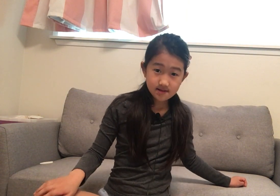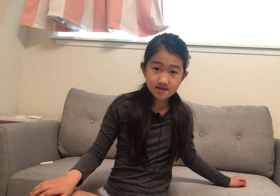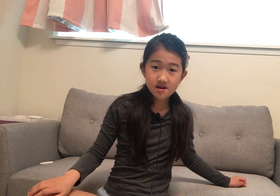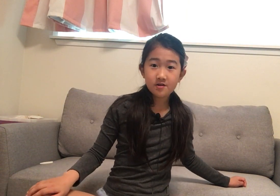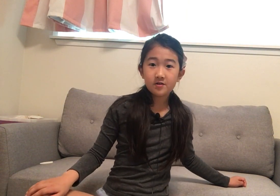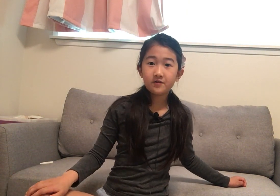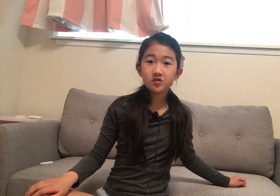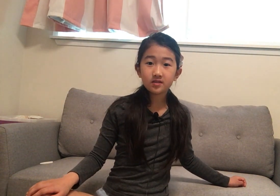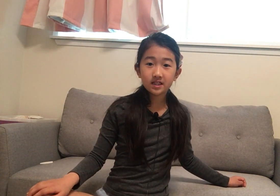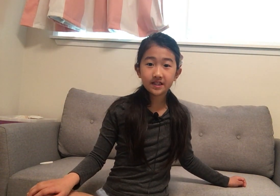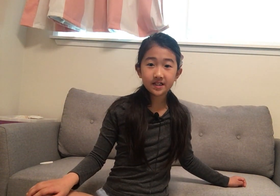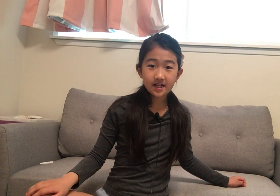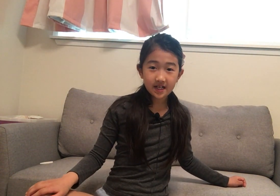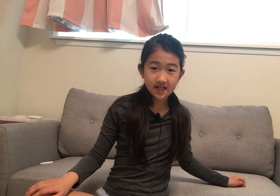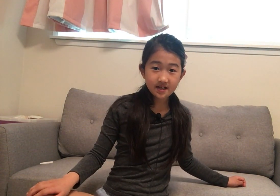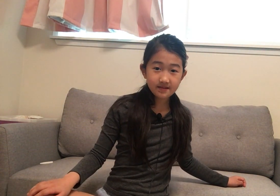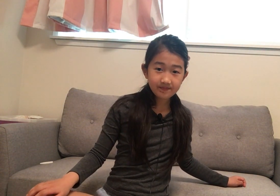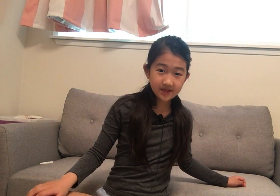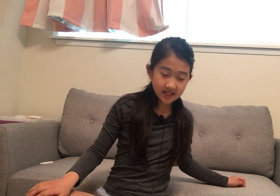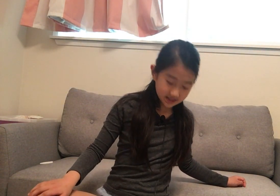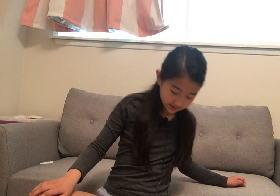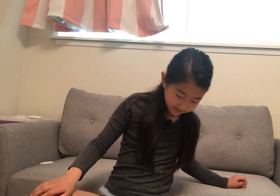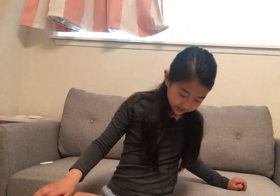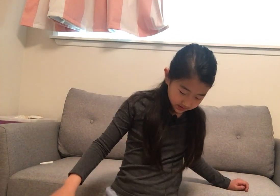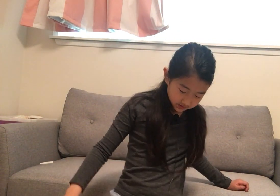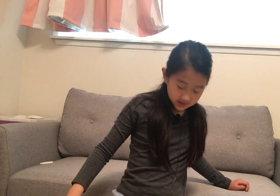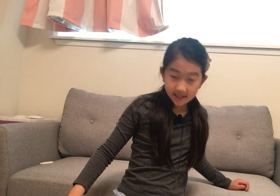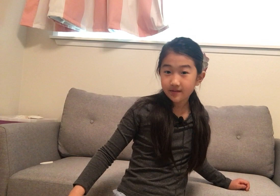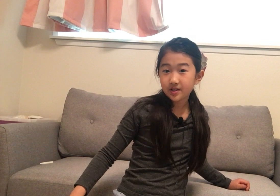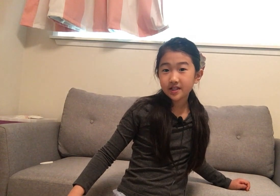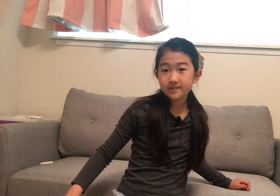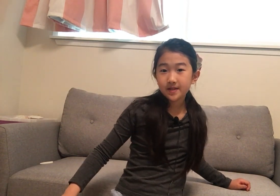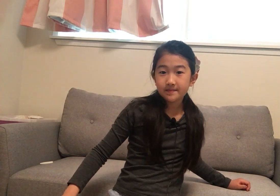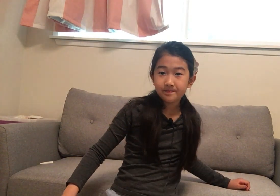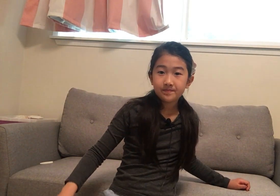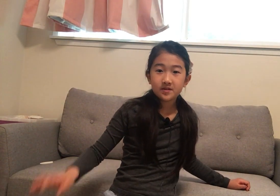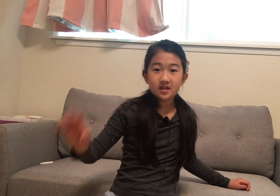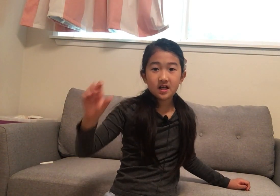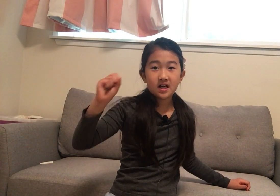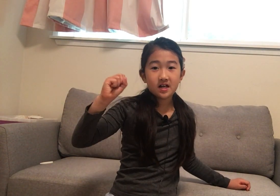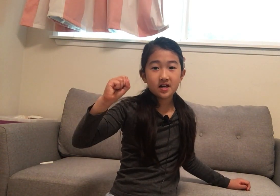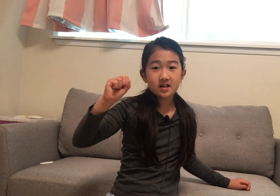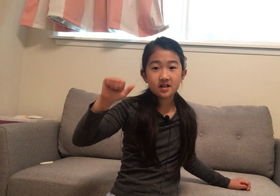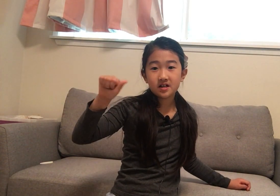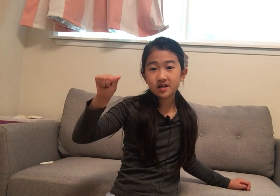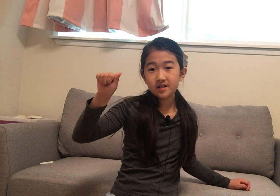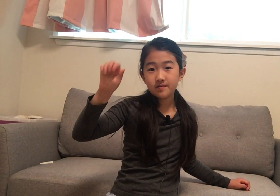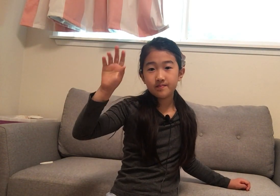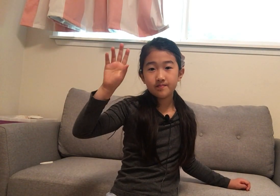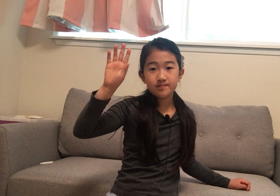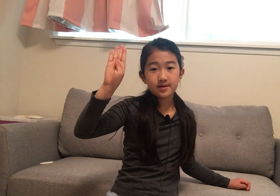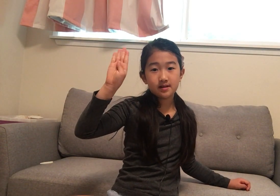now if you listen to that again that second one is b a b